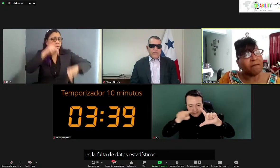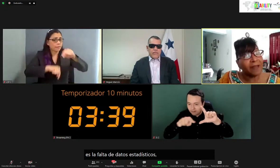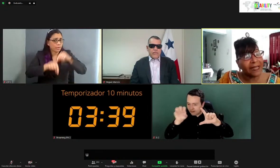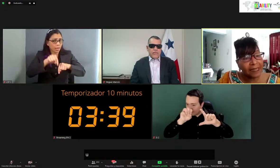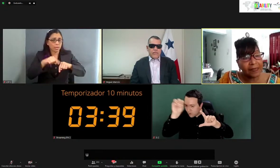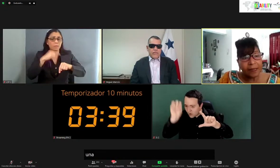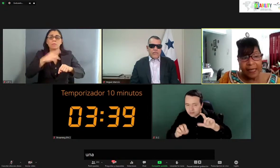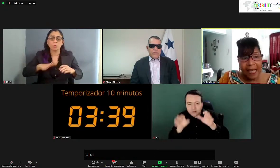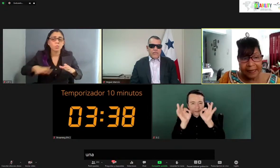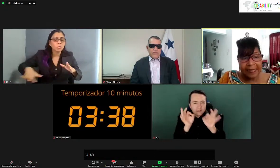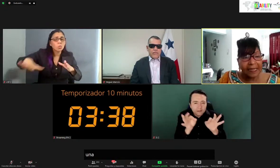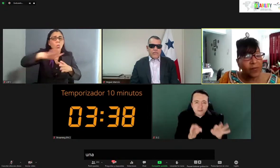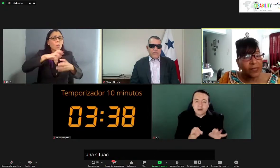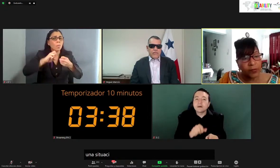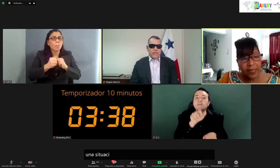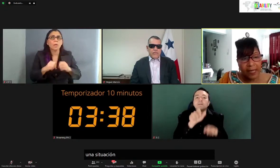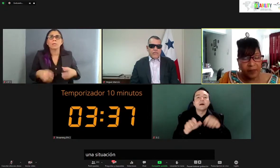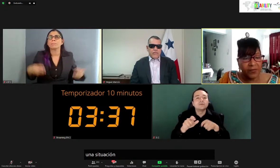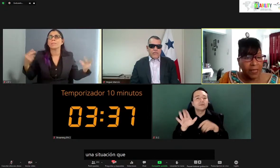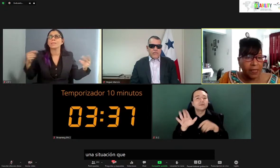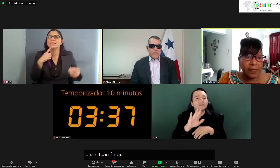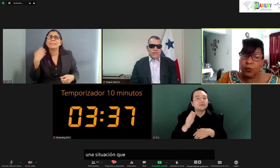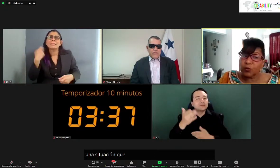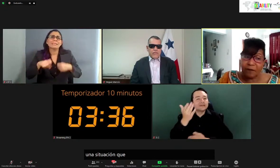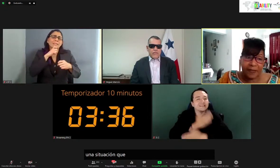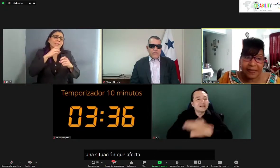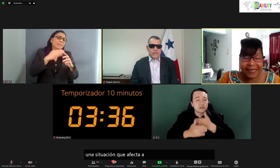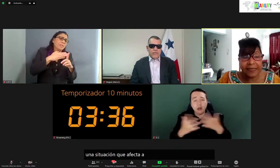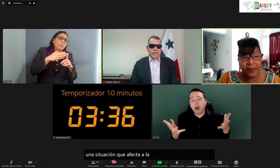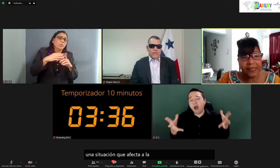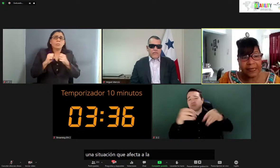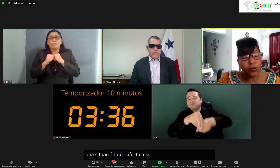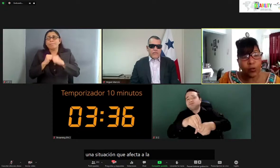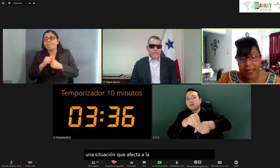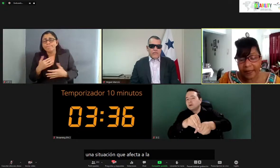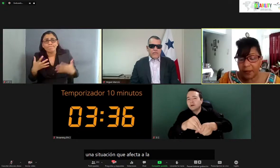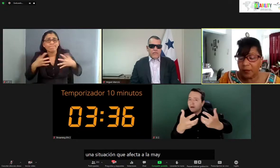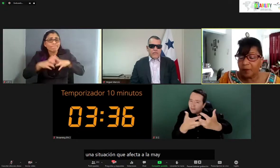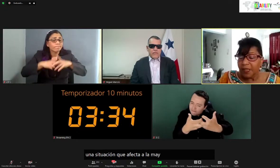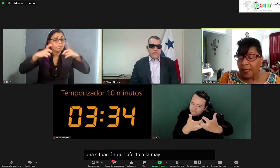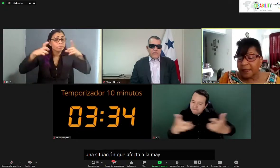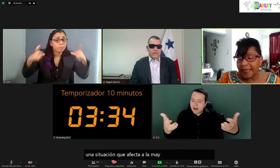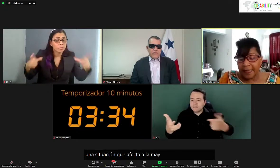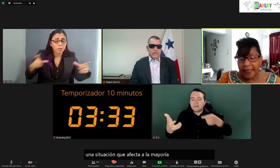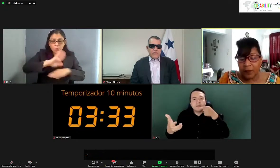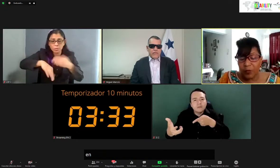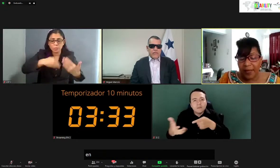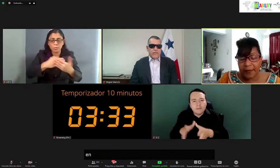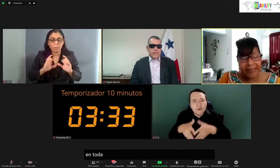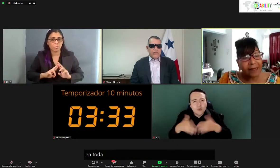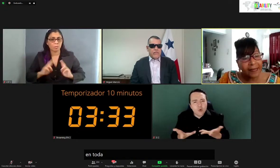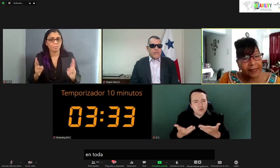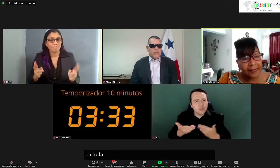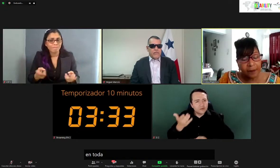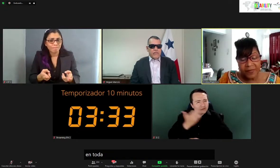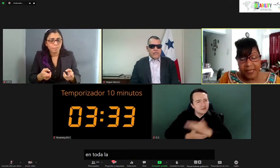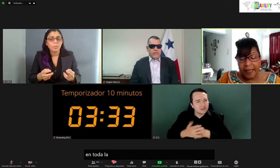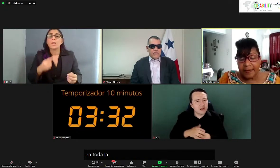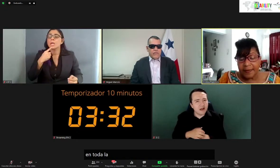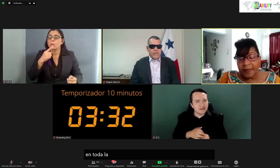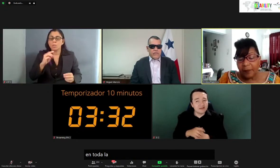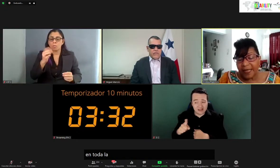disabilities this is a situation that affects most of us hugely severely